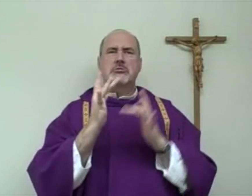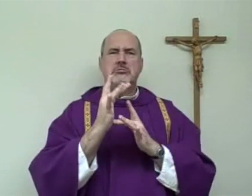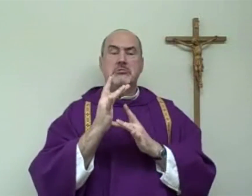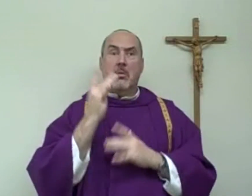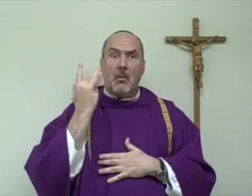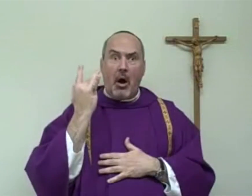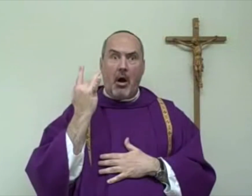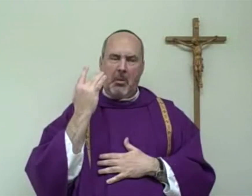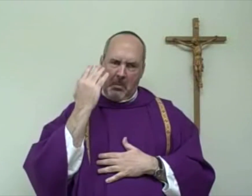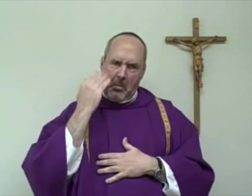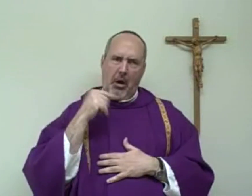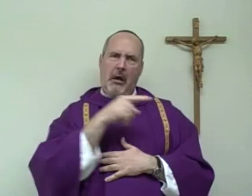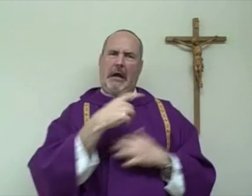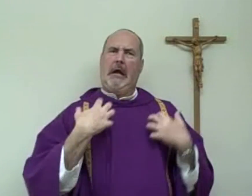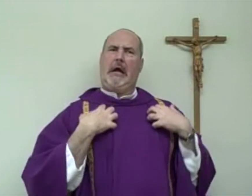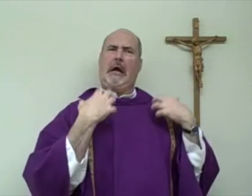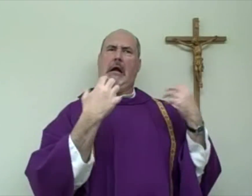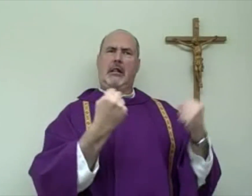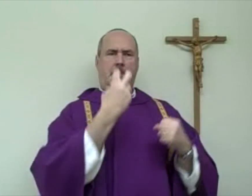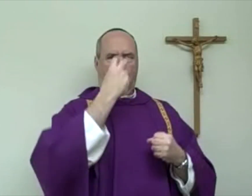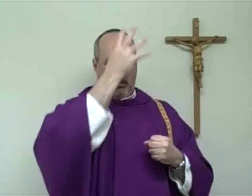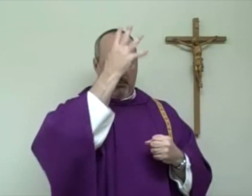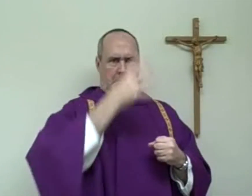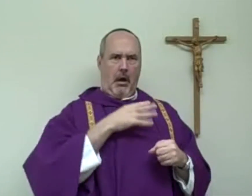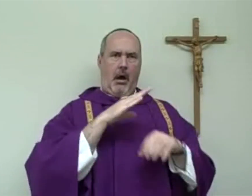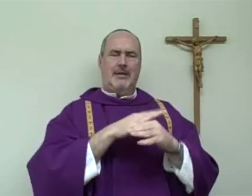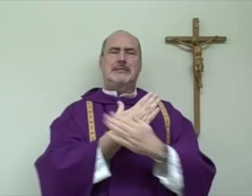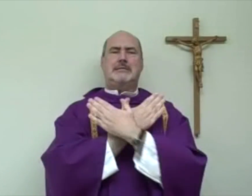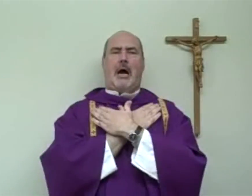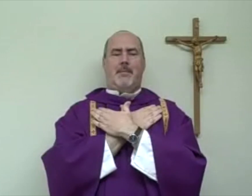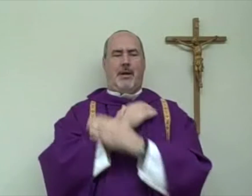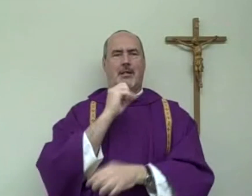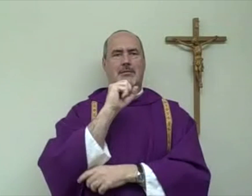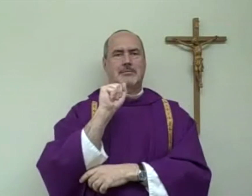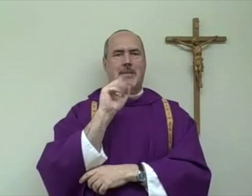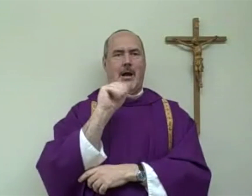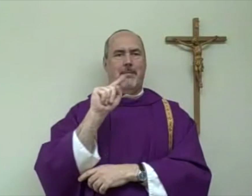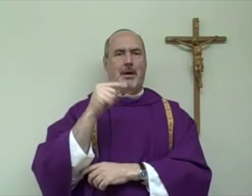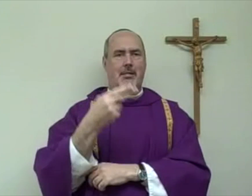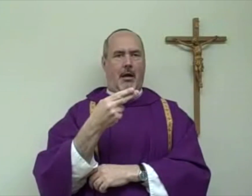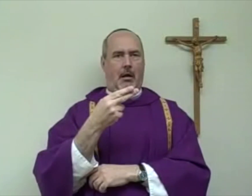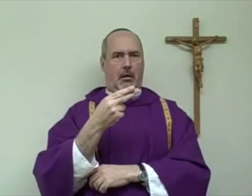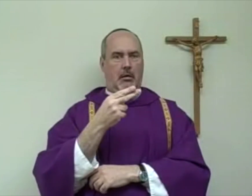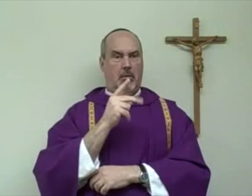was the people who were angry that Jesus healed the blind man on the Sabbath.